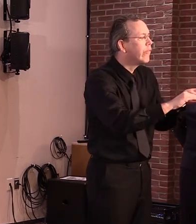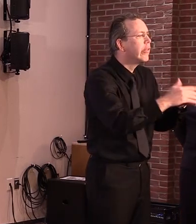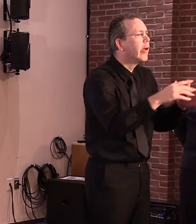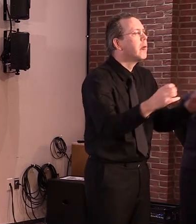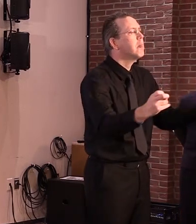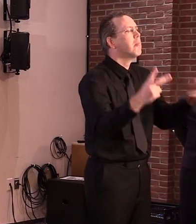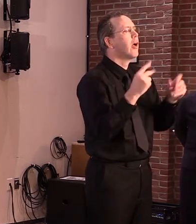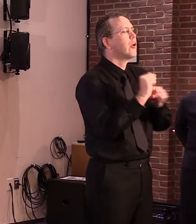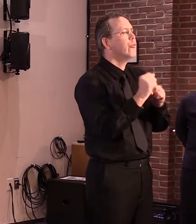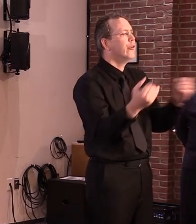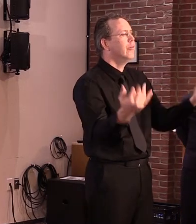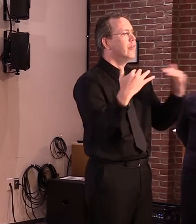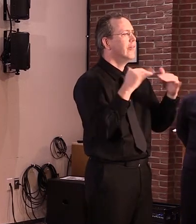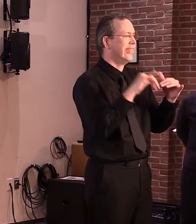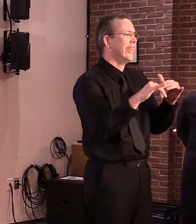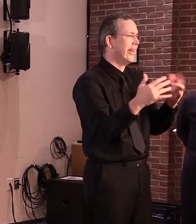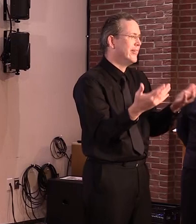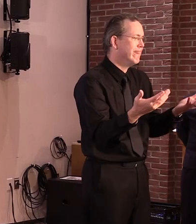that had been priorly